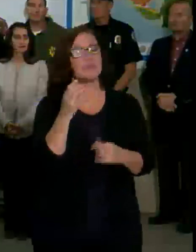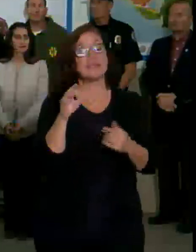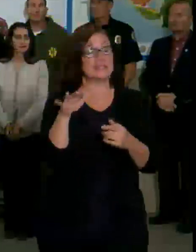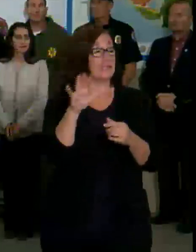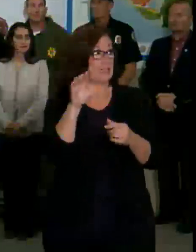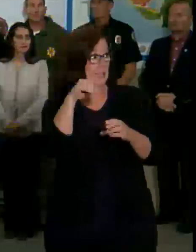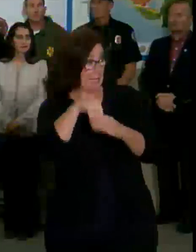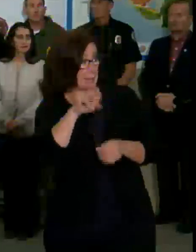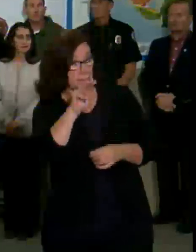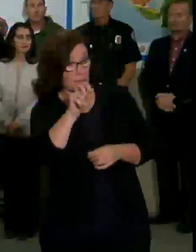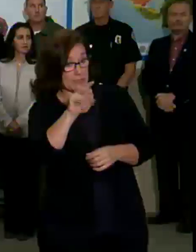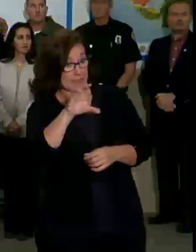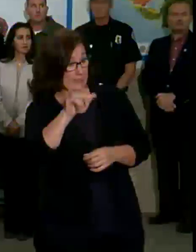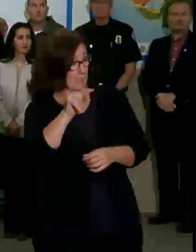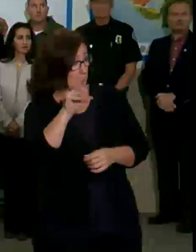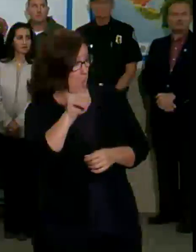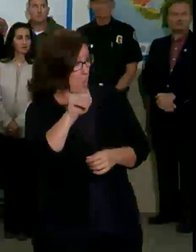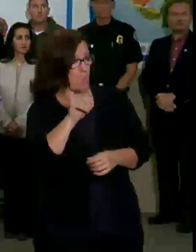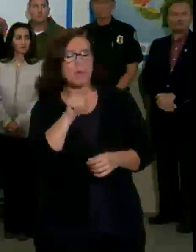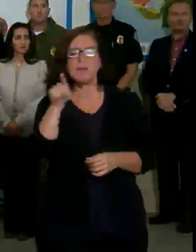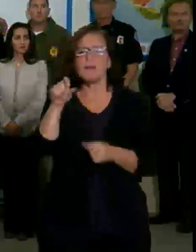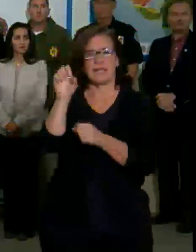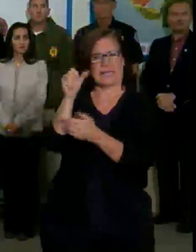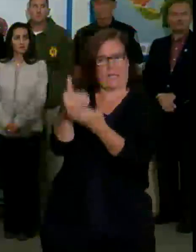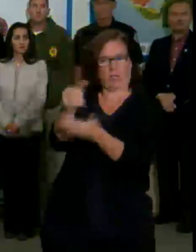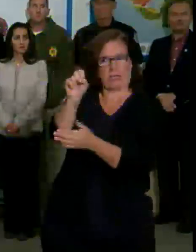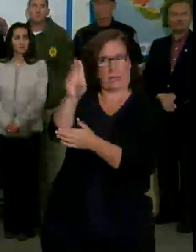engines. Out of a total of how many?